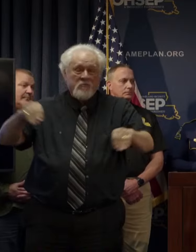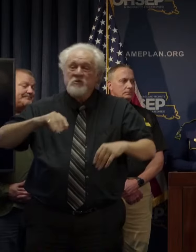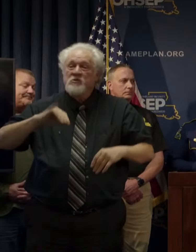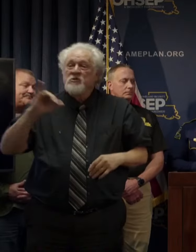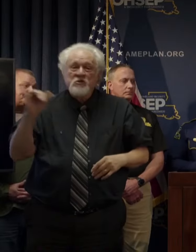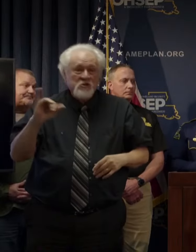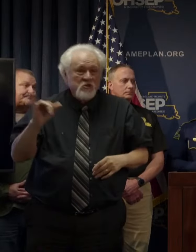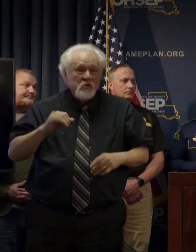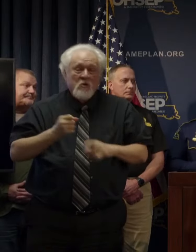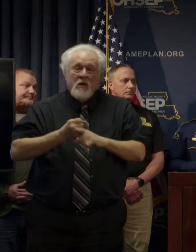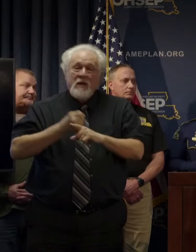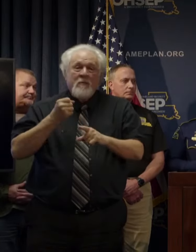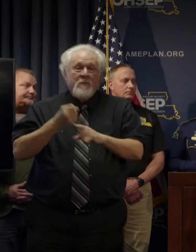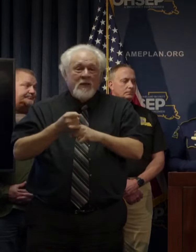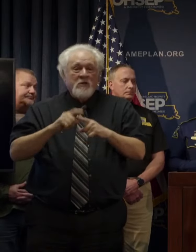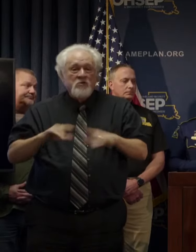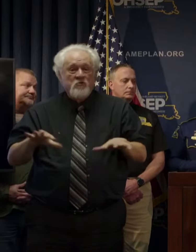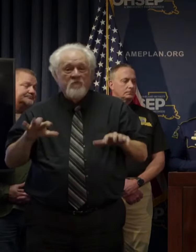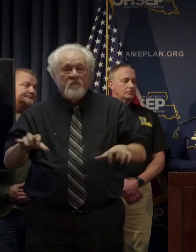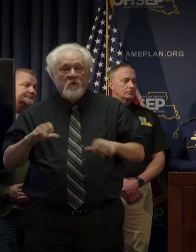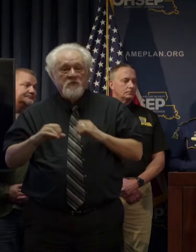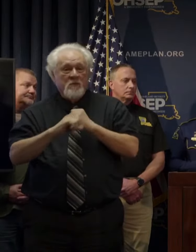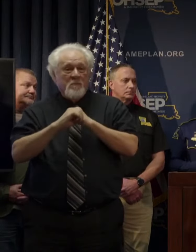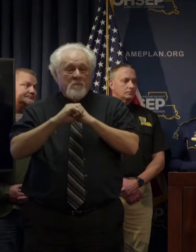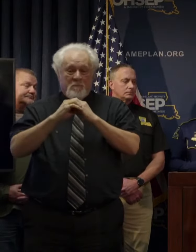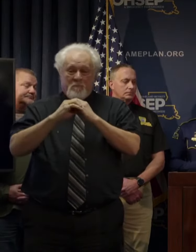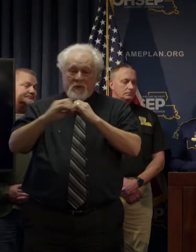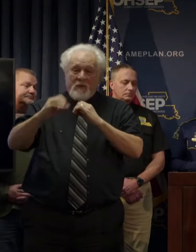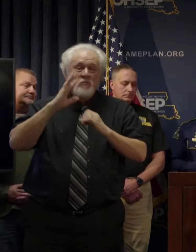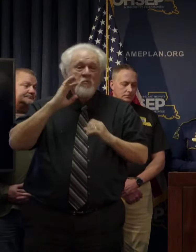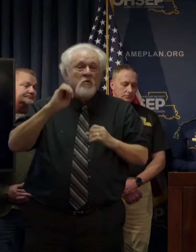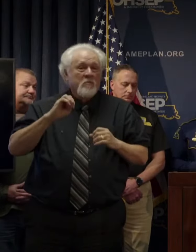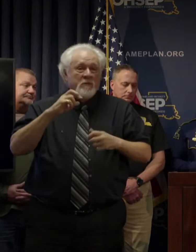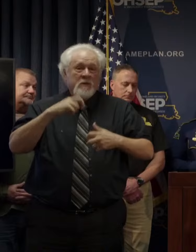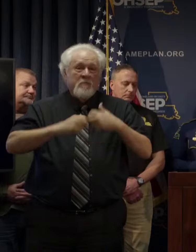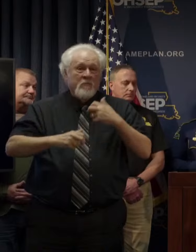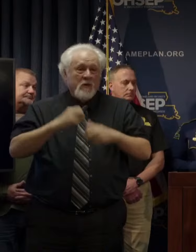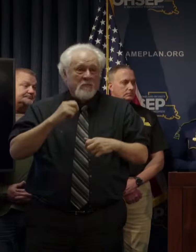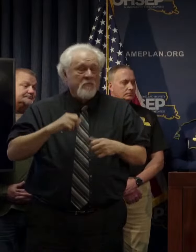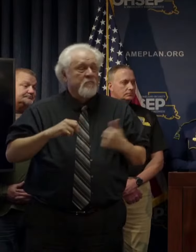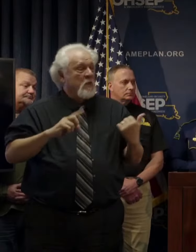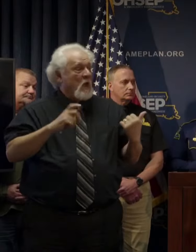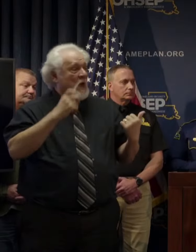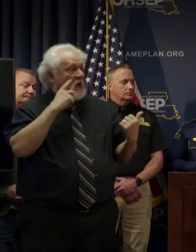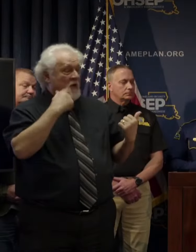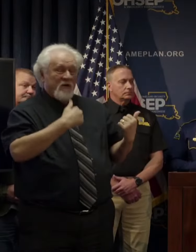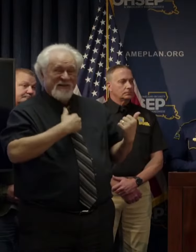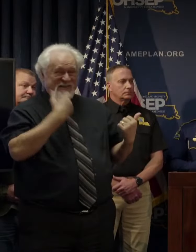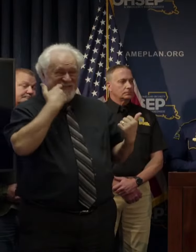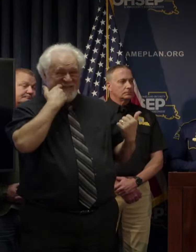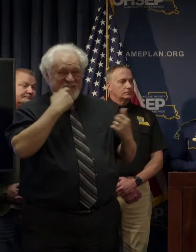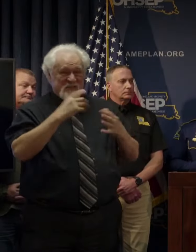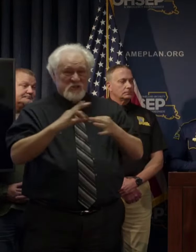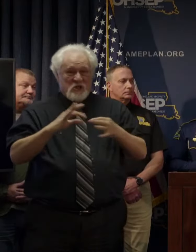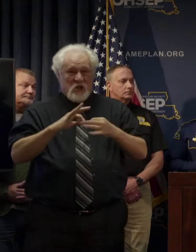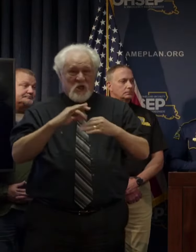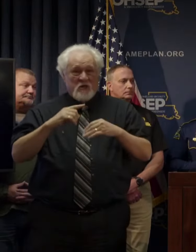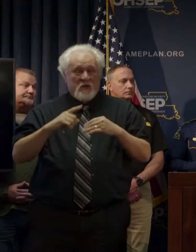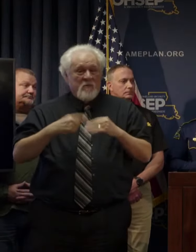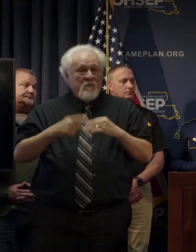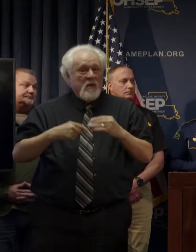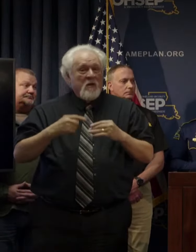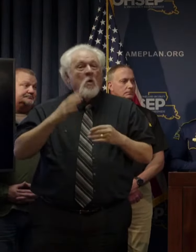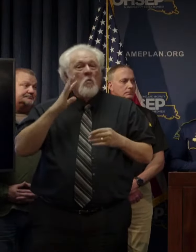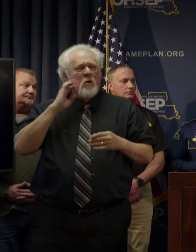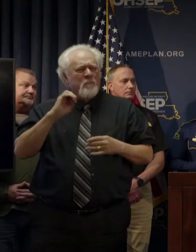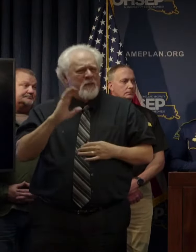as impacts to frozen pipes are going to be an issue across the state. And in fact, the governor and I were just talking a little bit ago. This is going to be